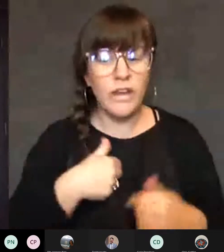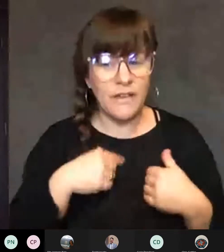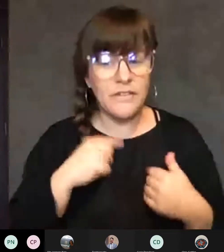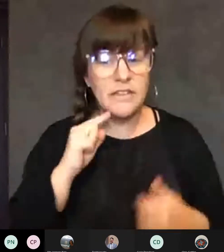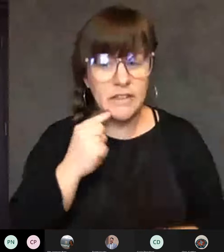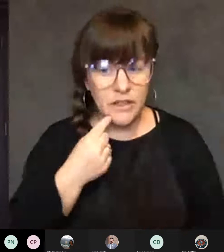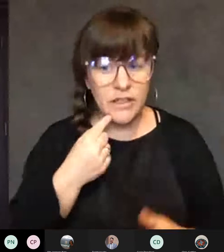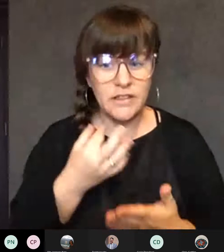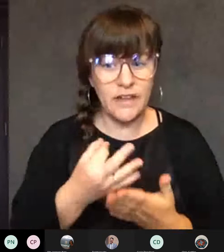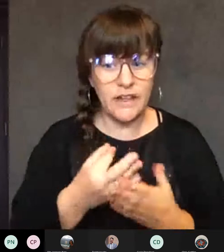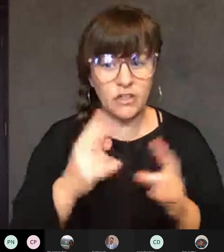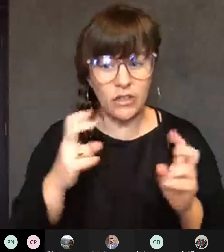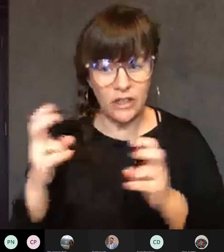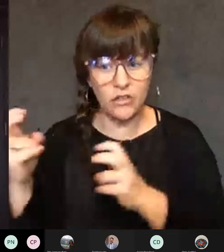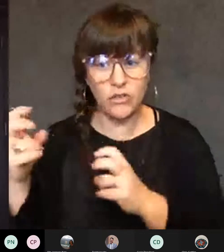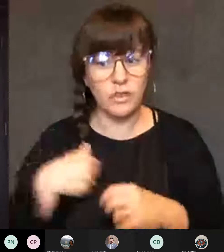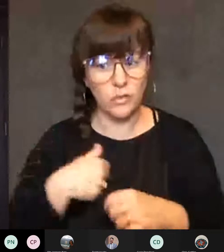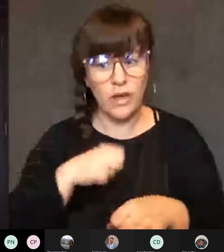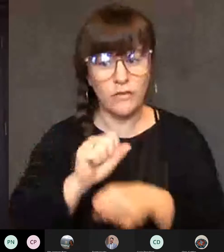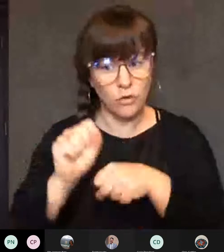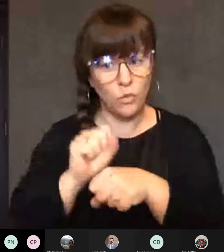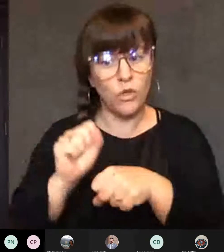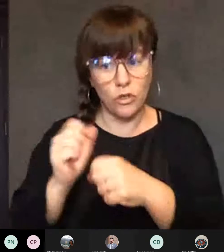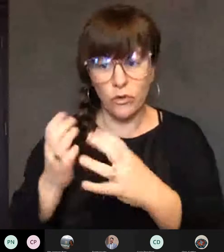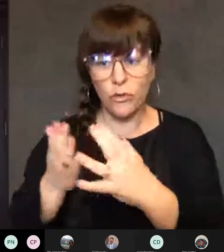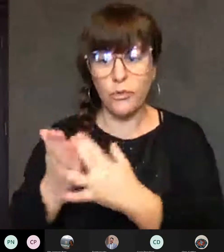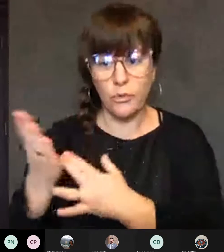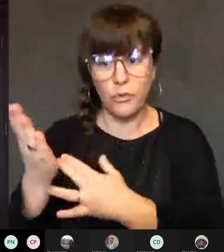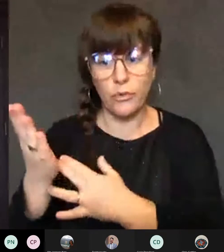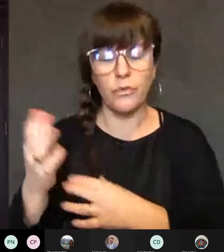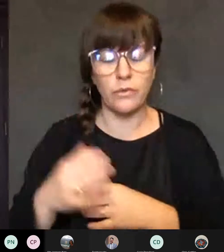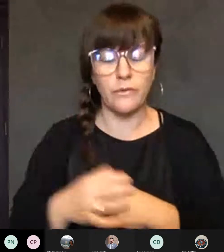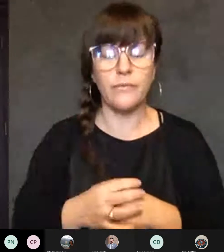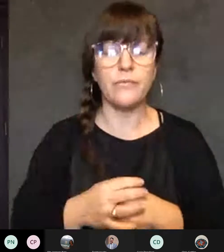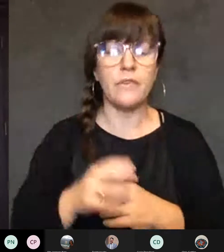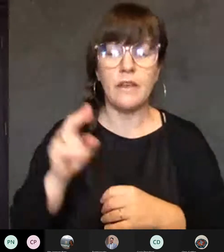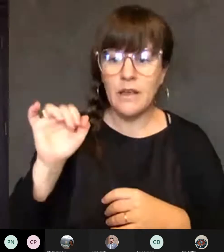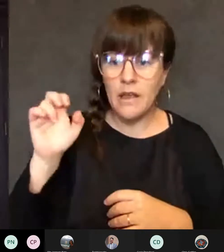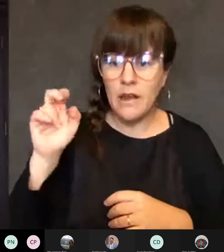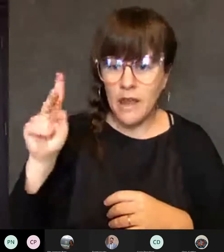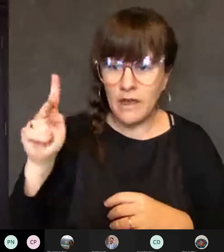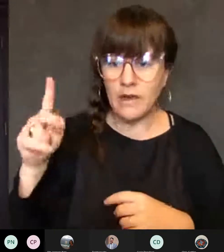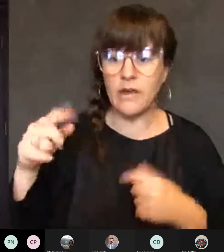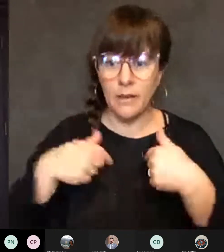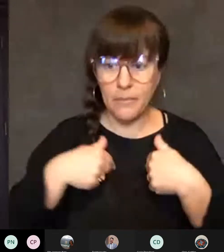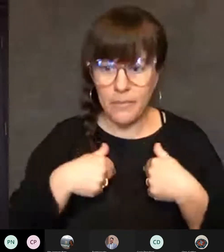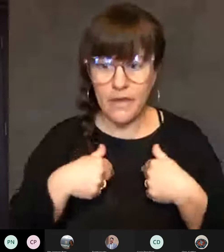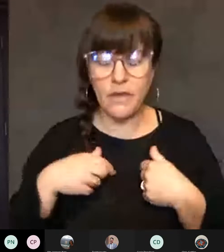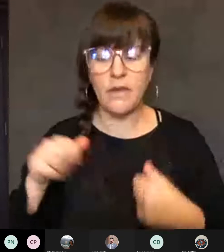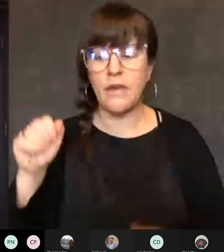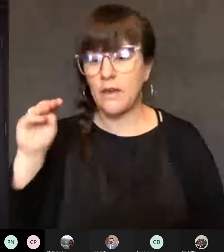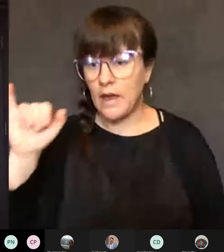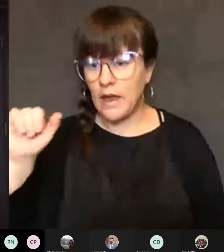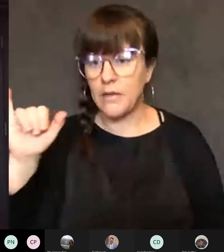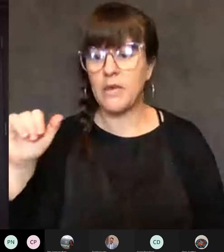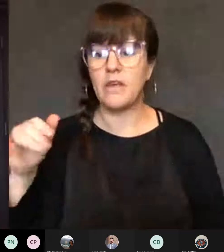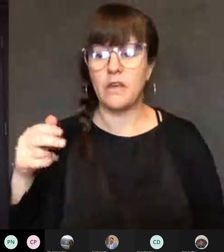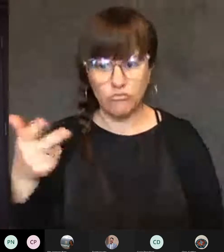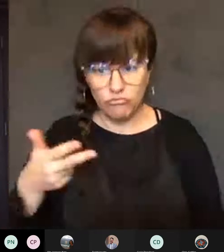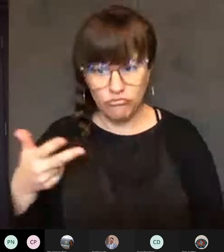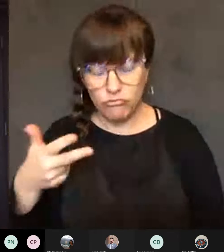Nick and I are working through a lot of that, and Amy Tilley, and trying to, figure out how we can